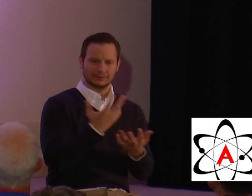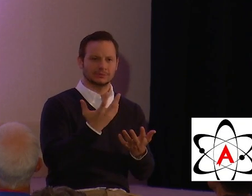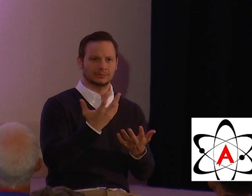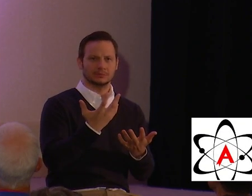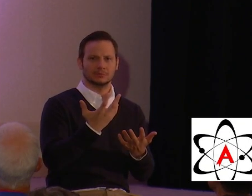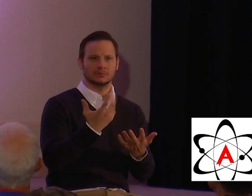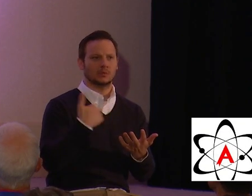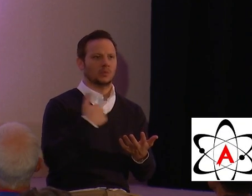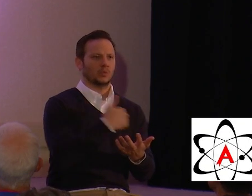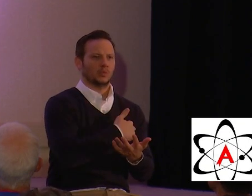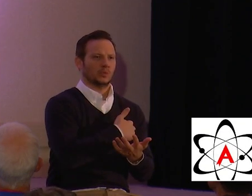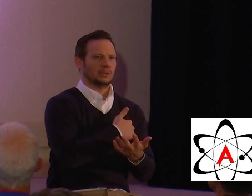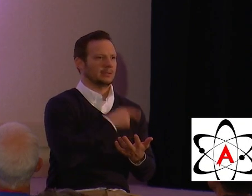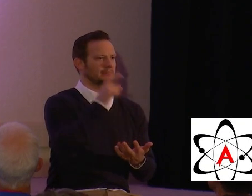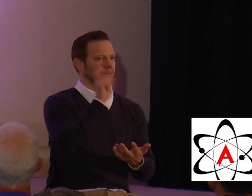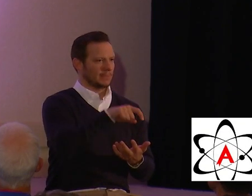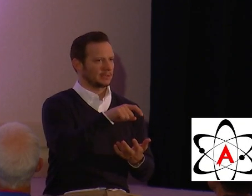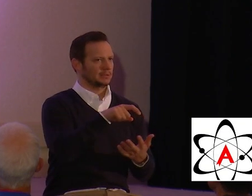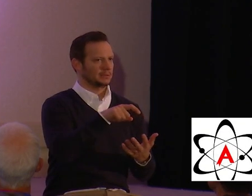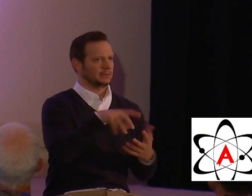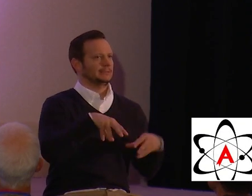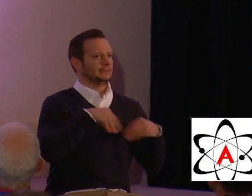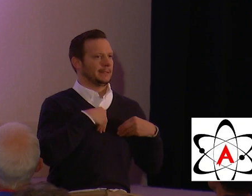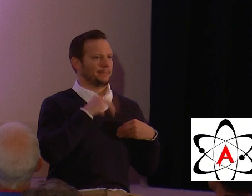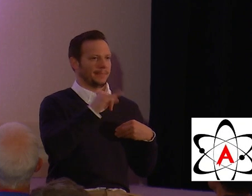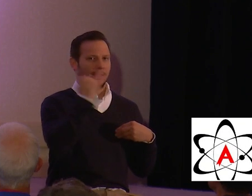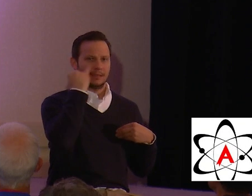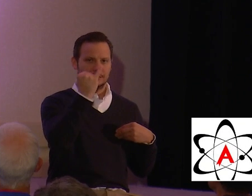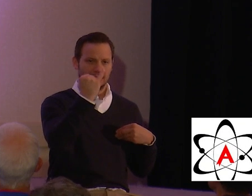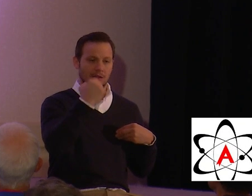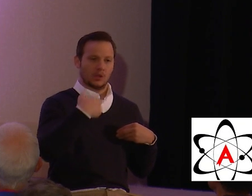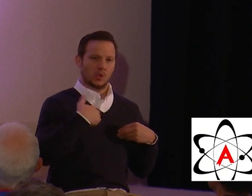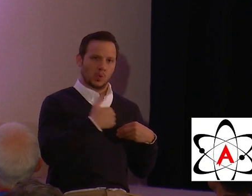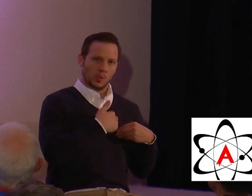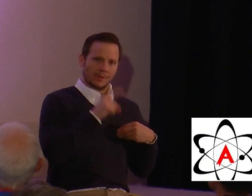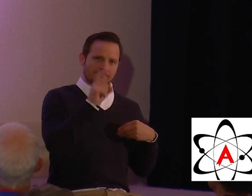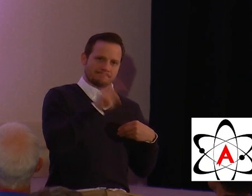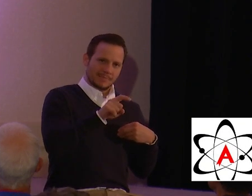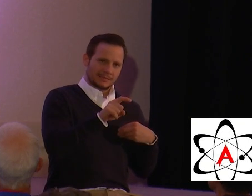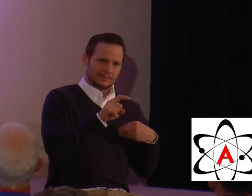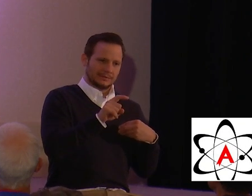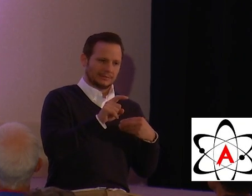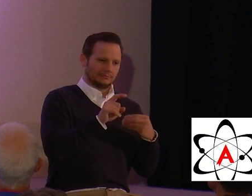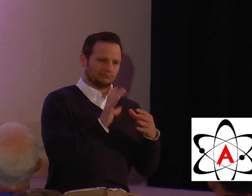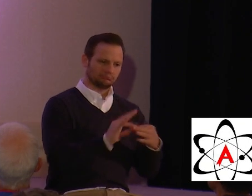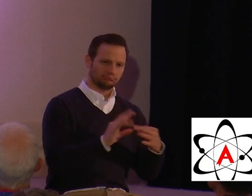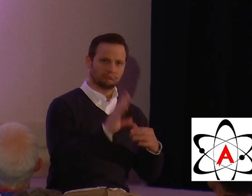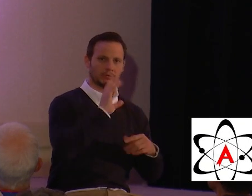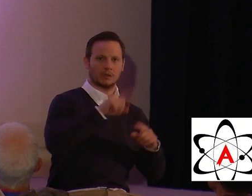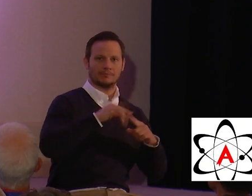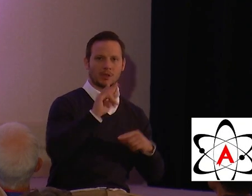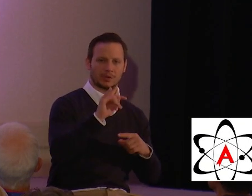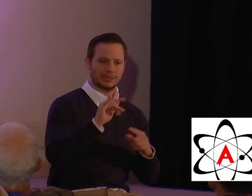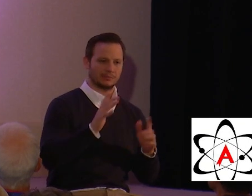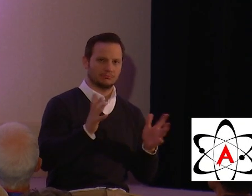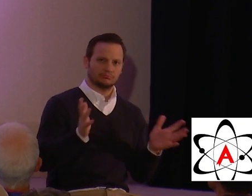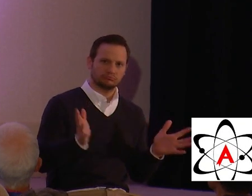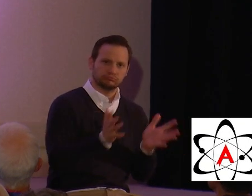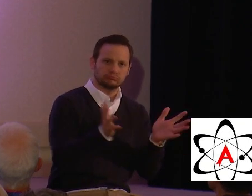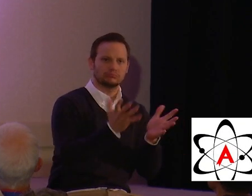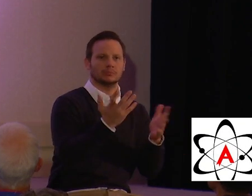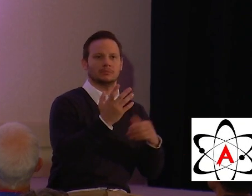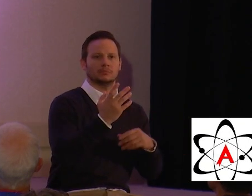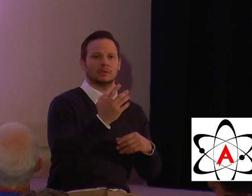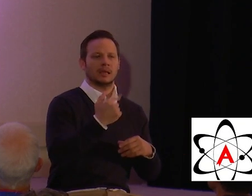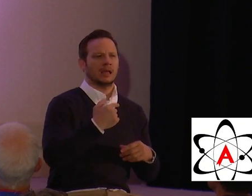concept that pushing atheism is a good deed. We have to go there. And I know it feels